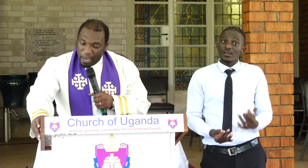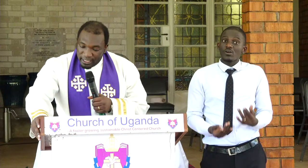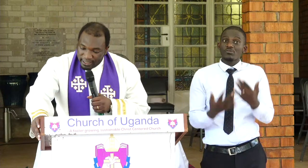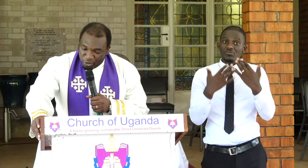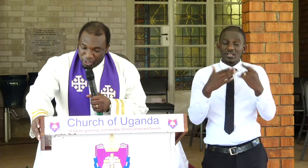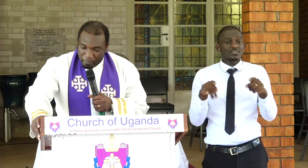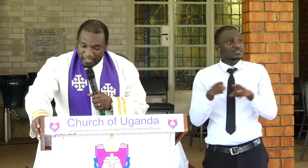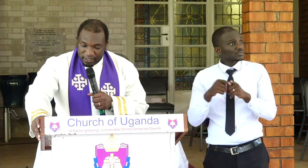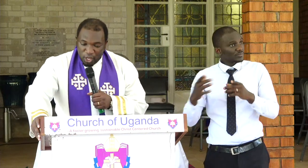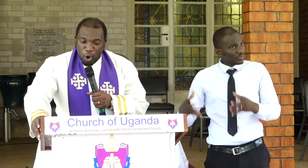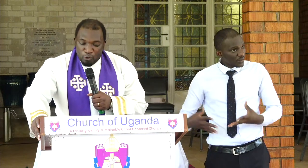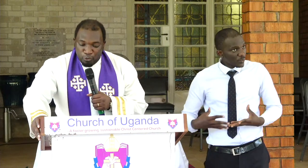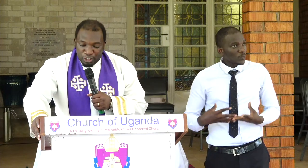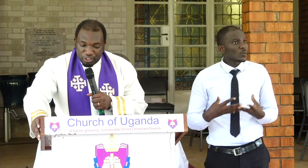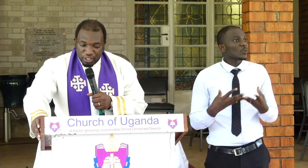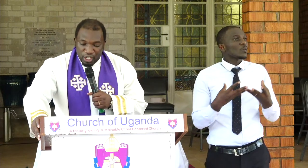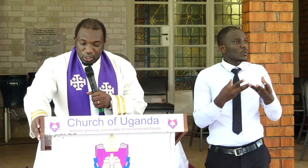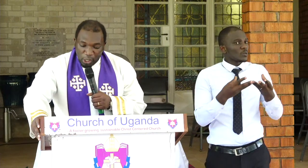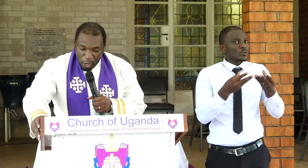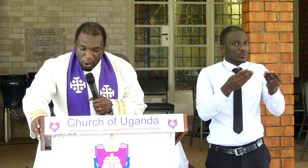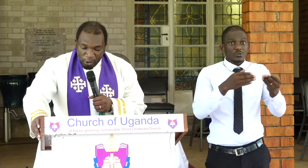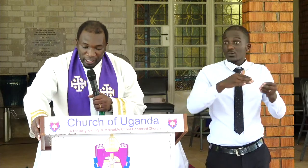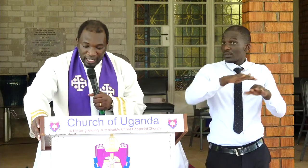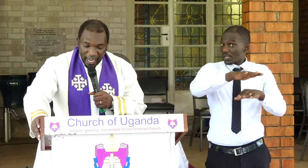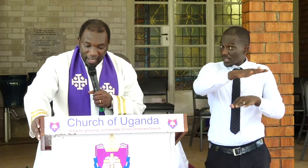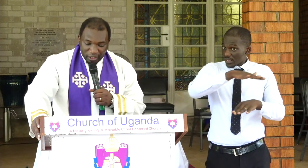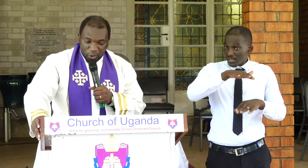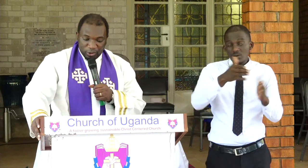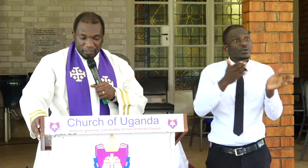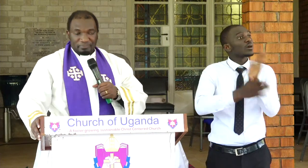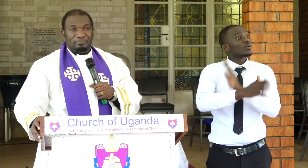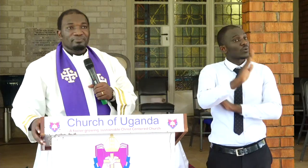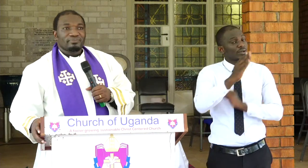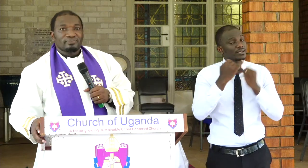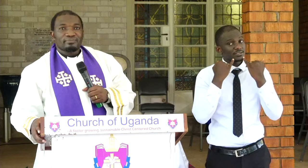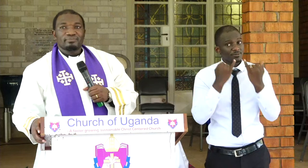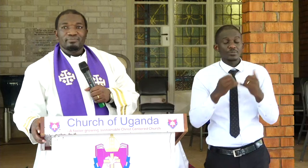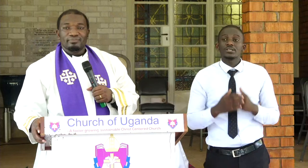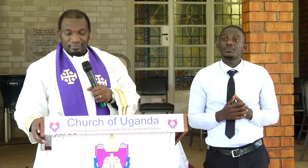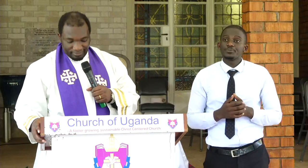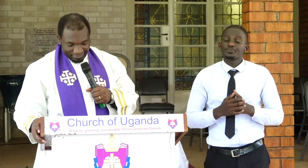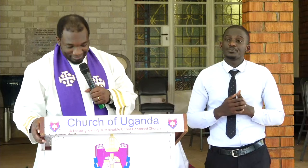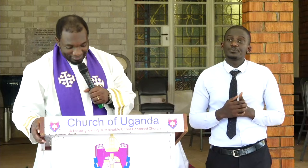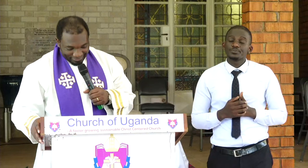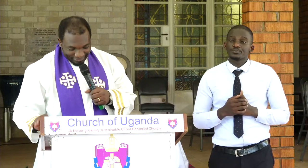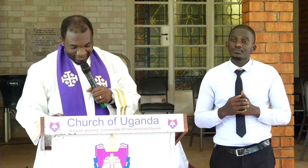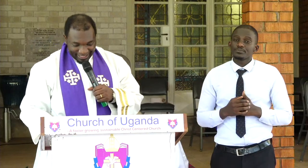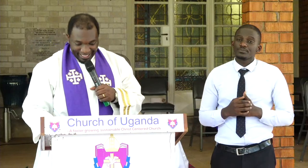and went to the place of which God had told him.